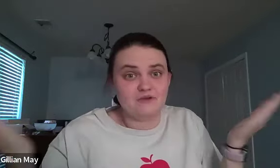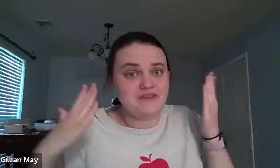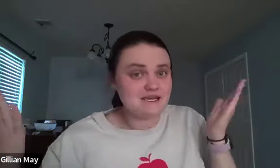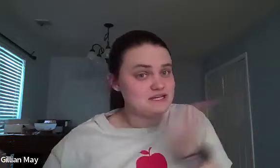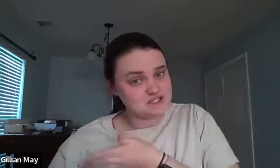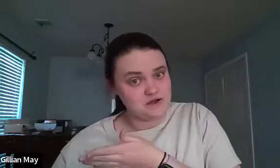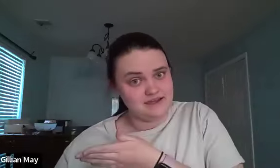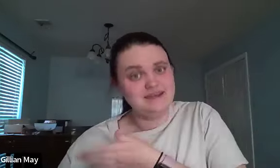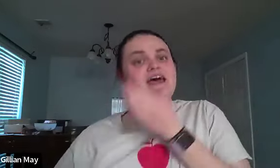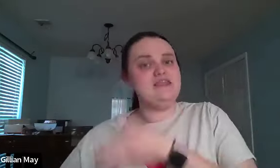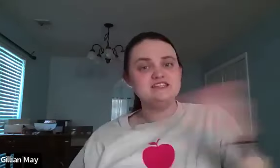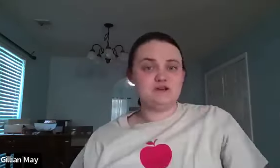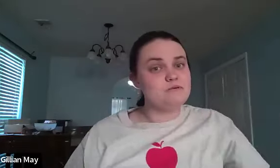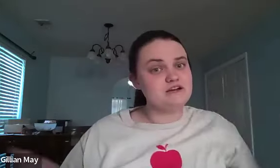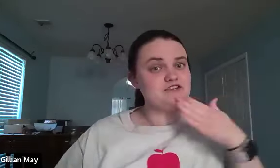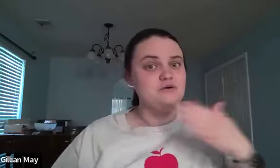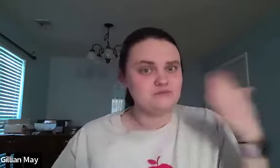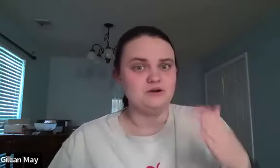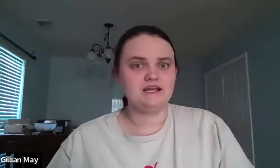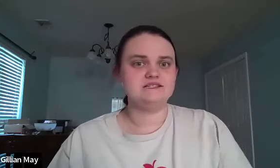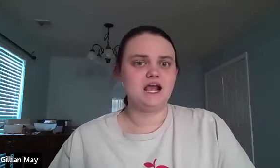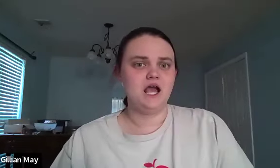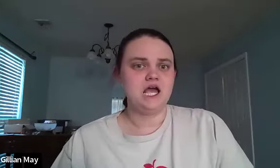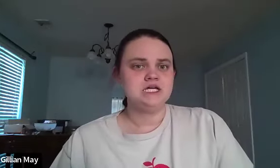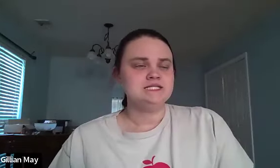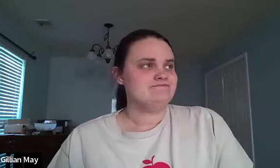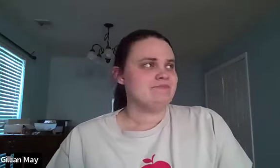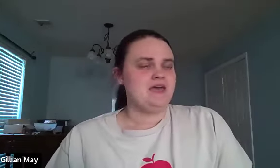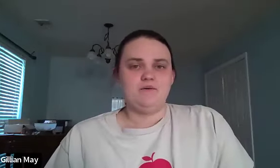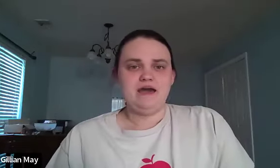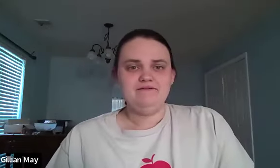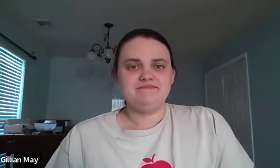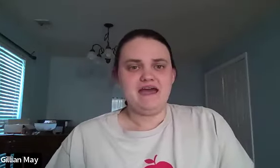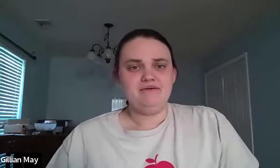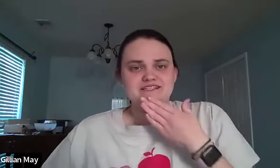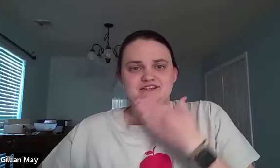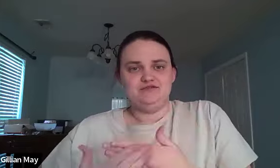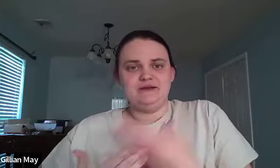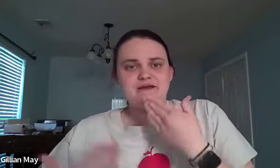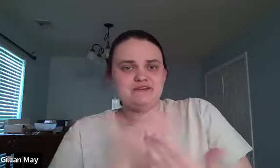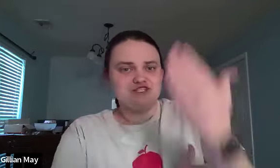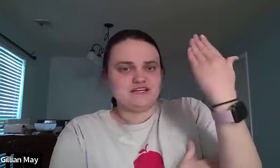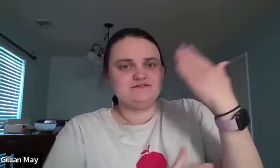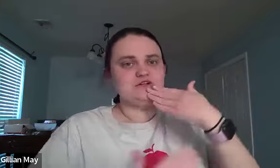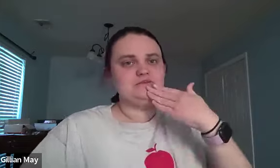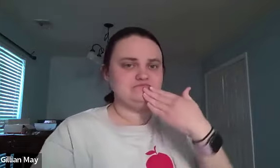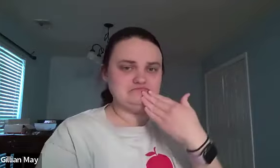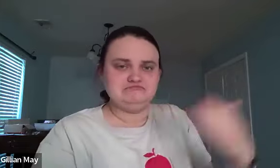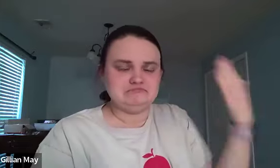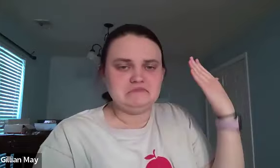That's how I saw it. And then saw everyone else go, good morning. And I was like, well, that was a very big stress for not